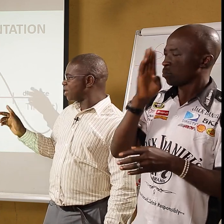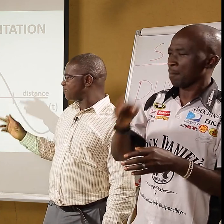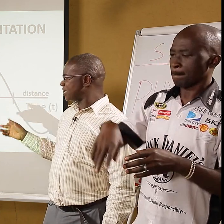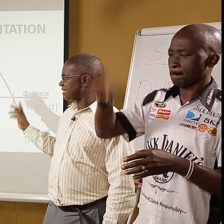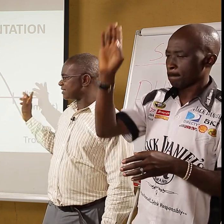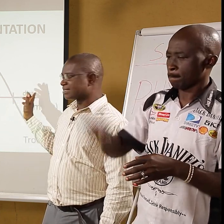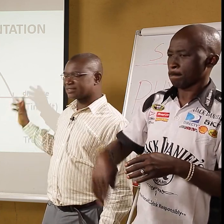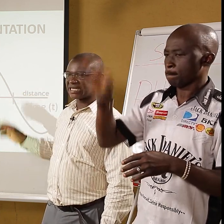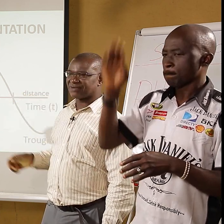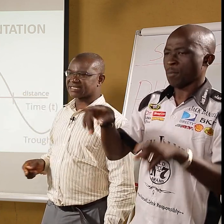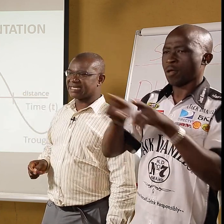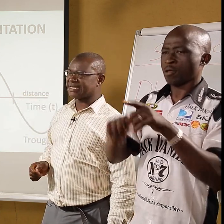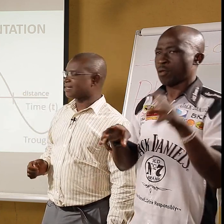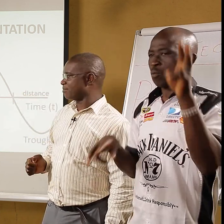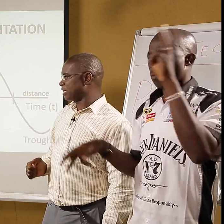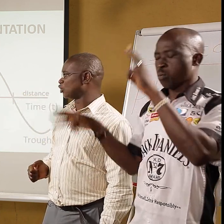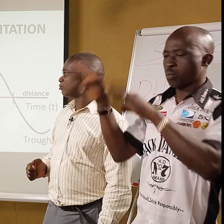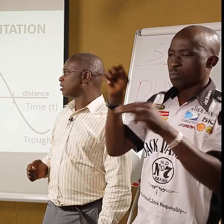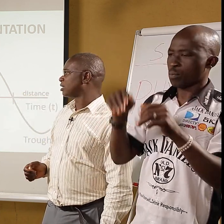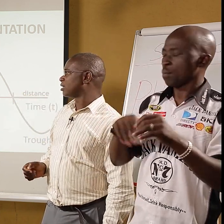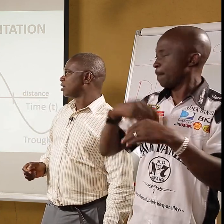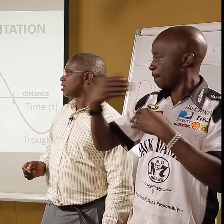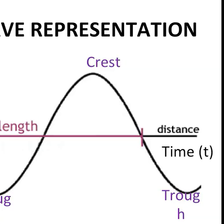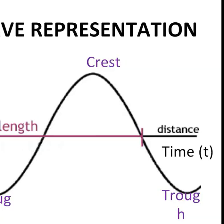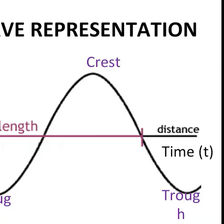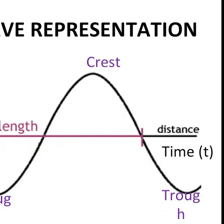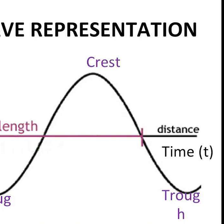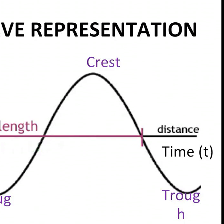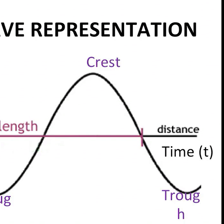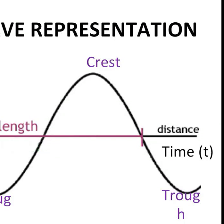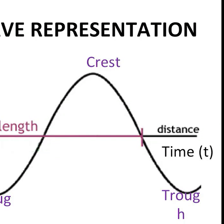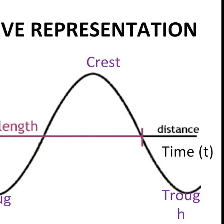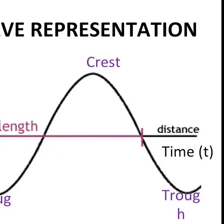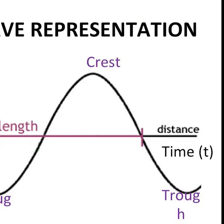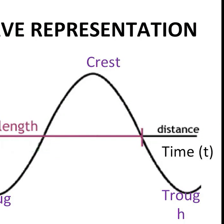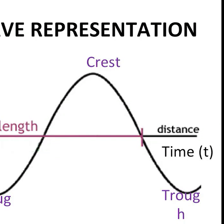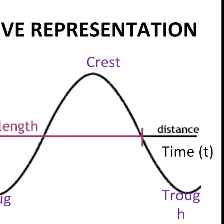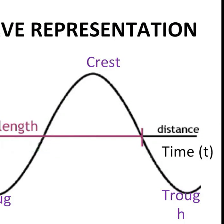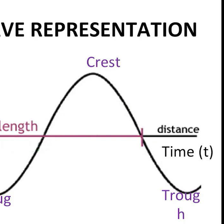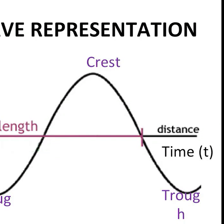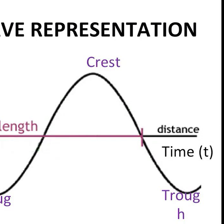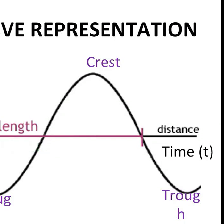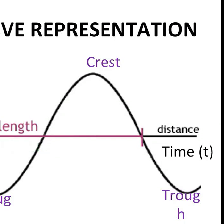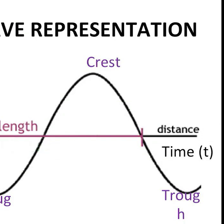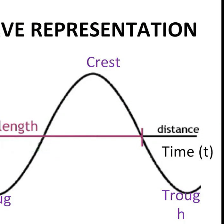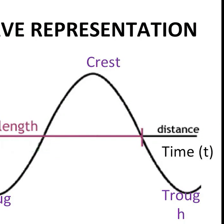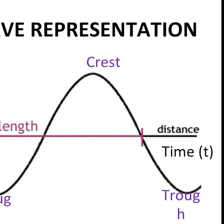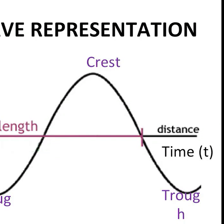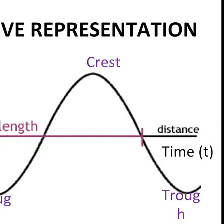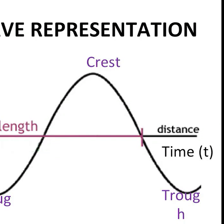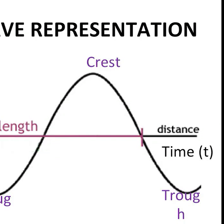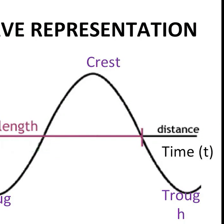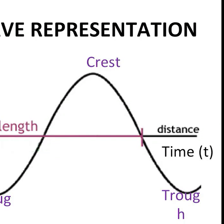as the wave is transversing the medium. Some of the concept too will be defined as we look at terms, which is